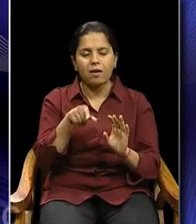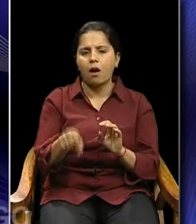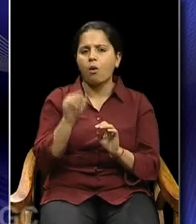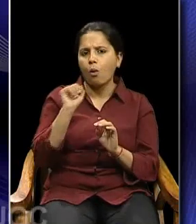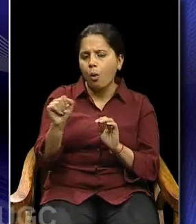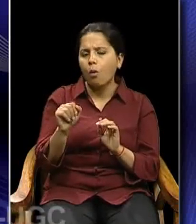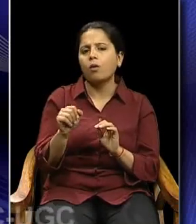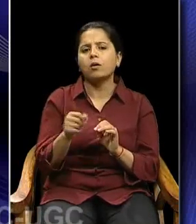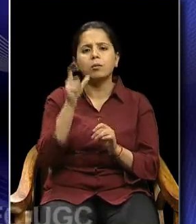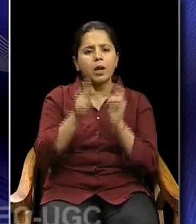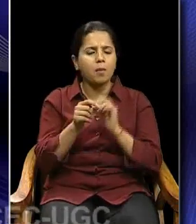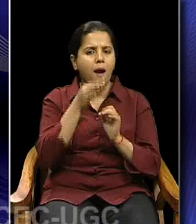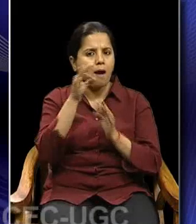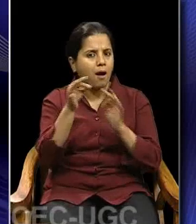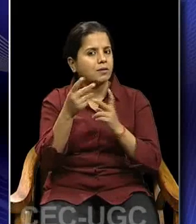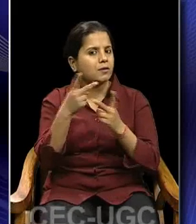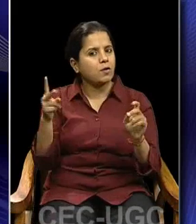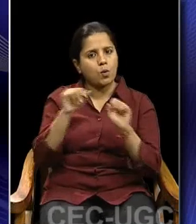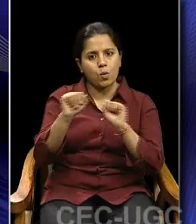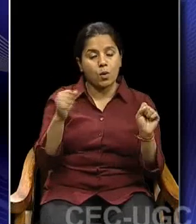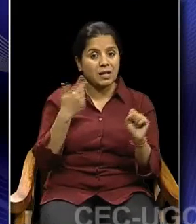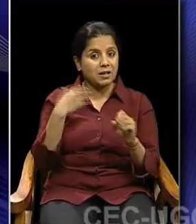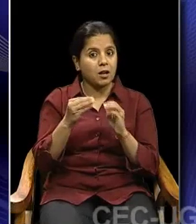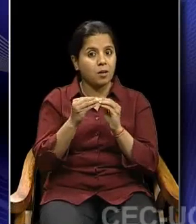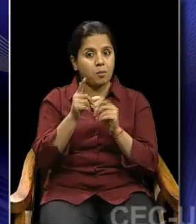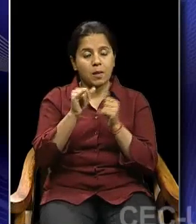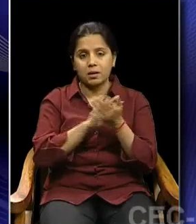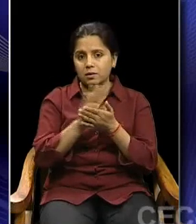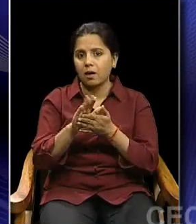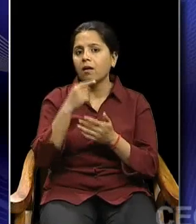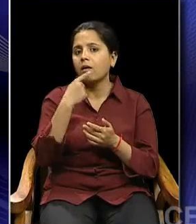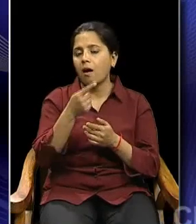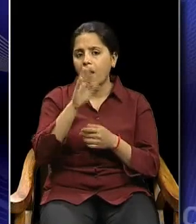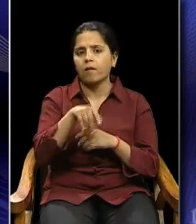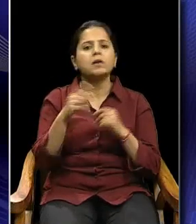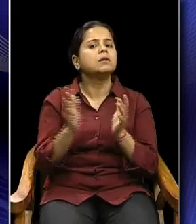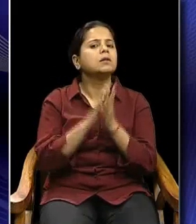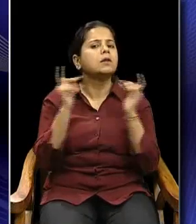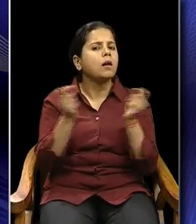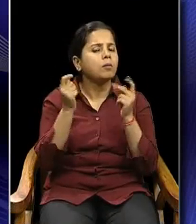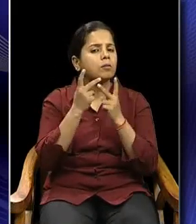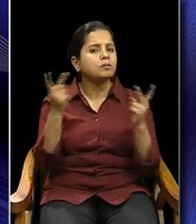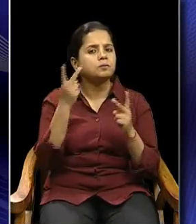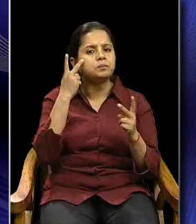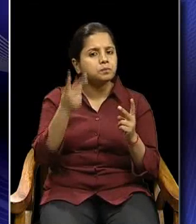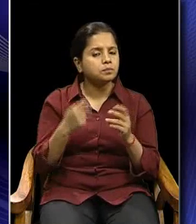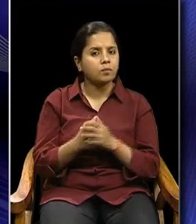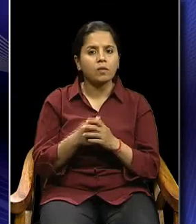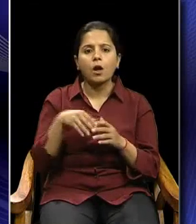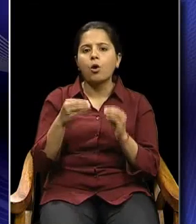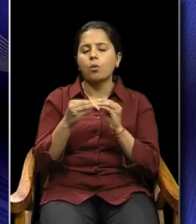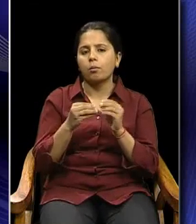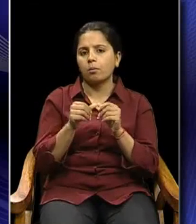for the masses. And as I told you, Baisakh, as it is being celebrated, and how